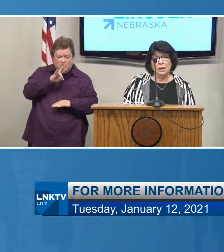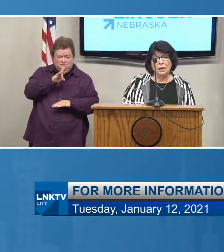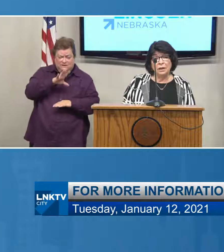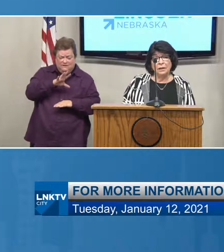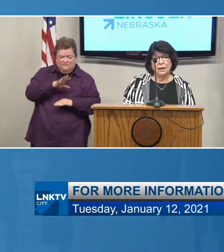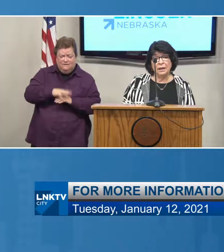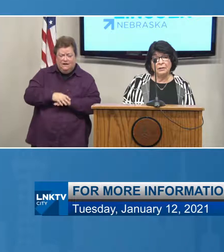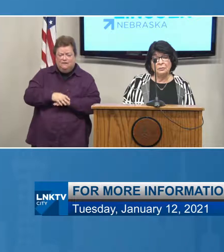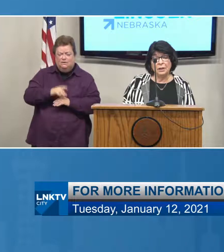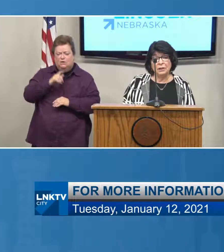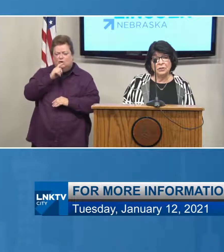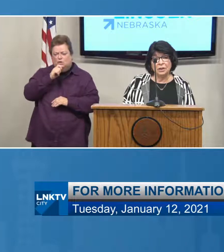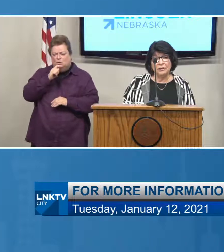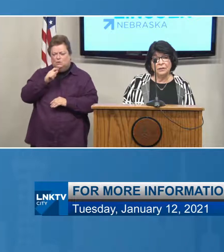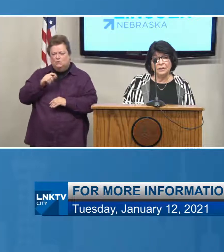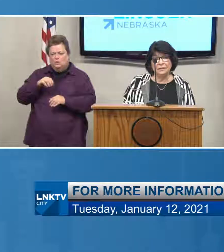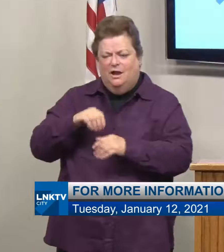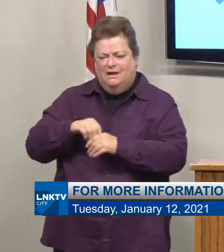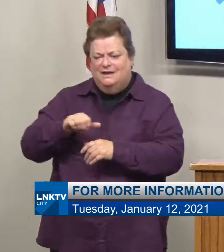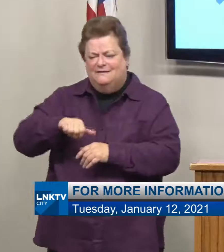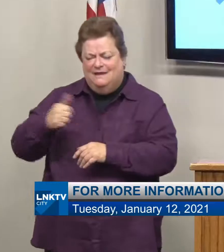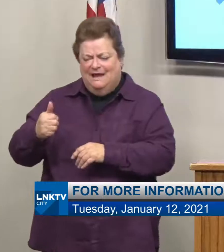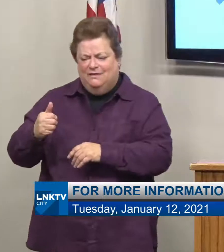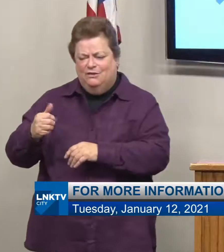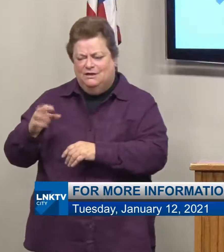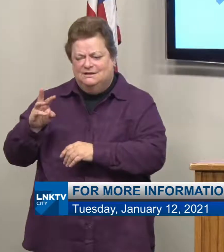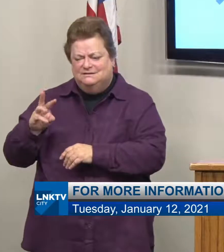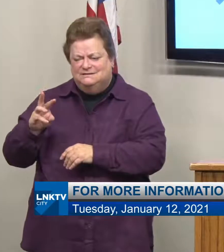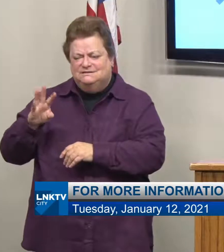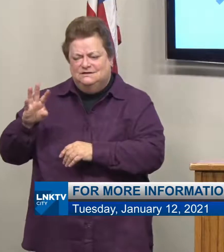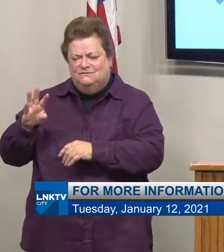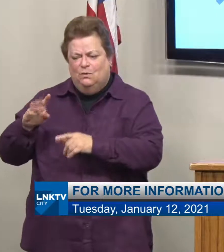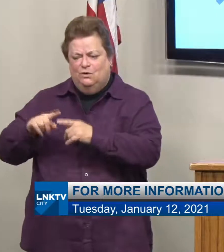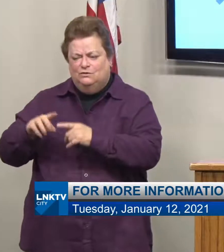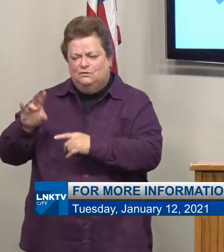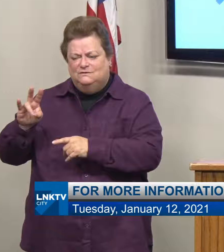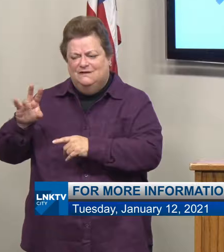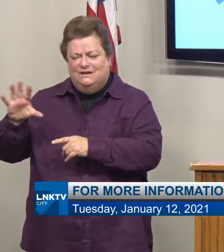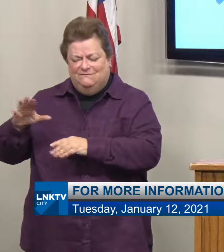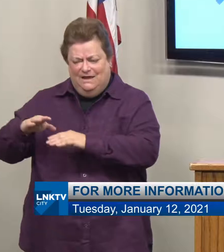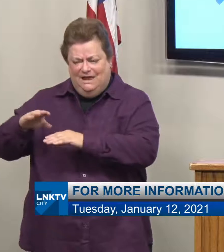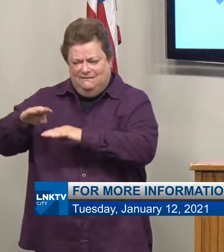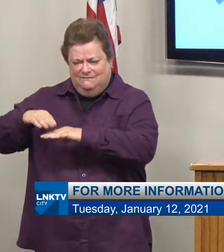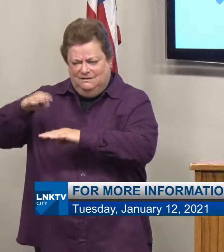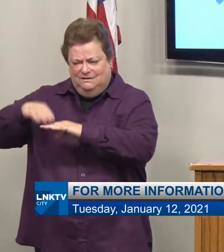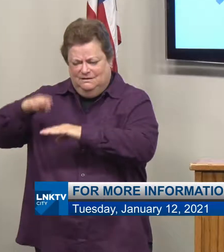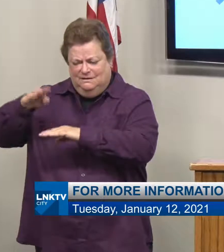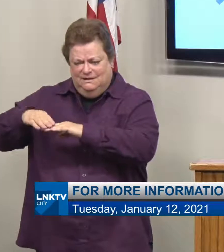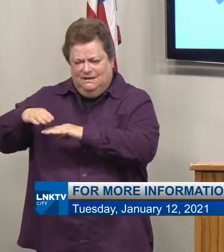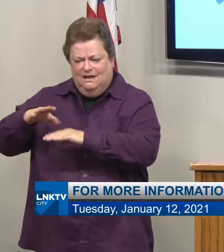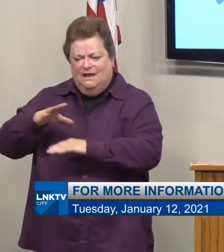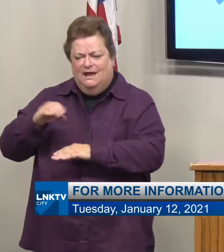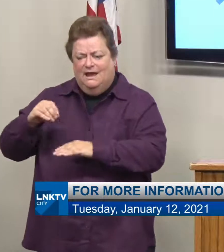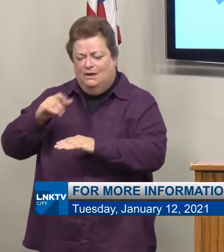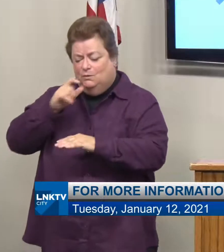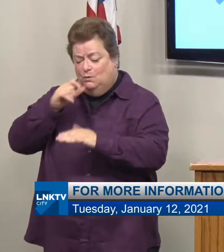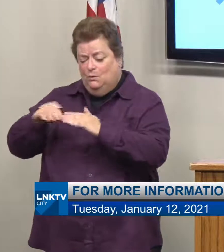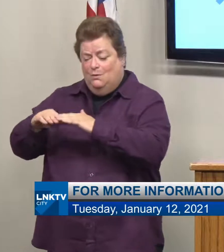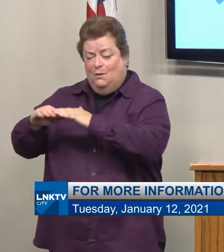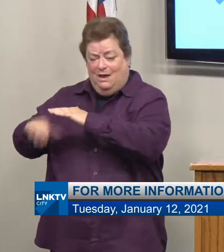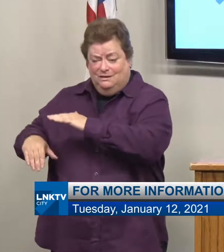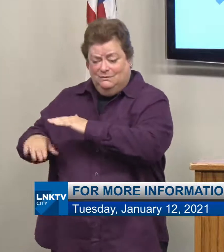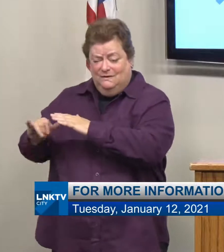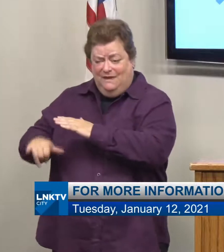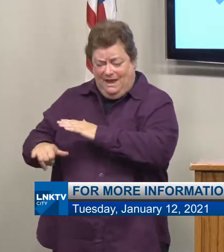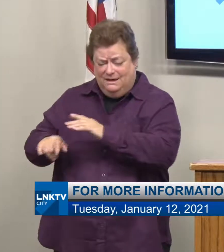who are in that other range of the 64 to 75, and those under that based